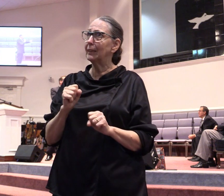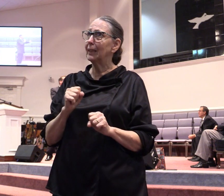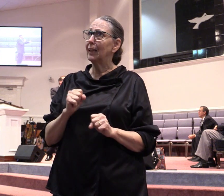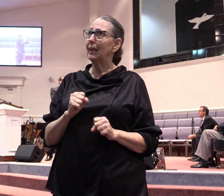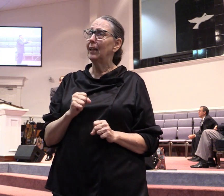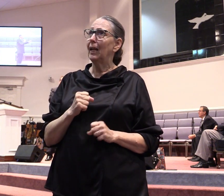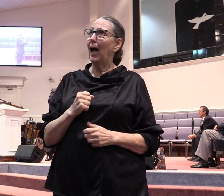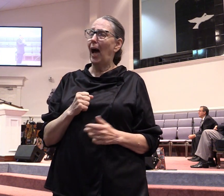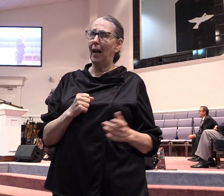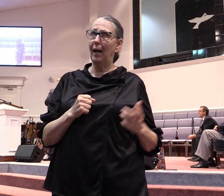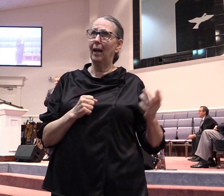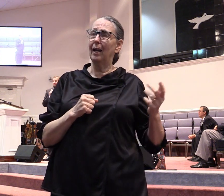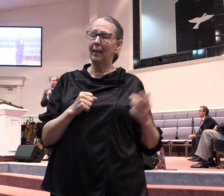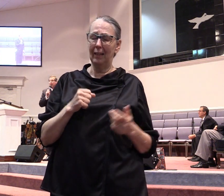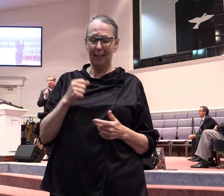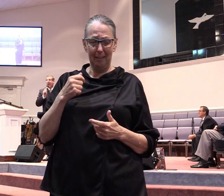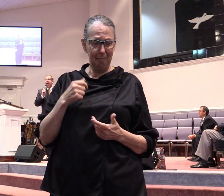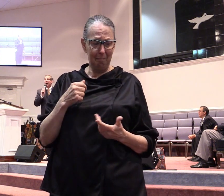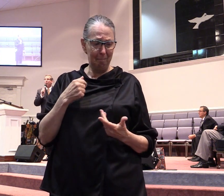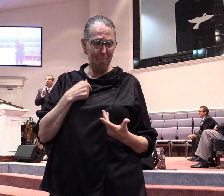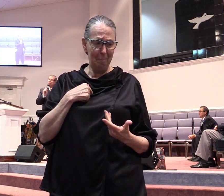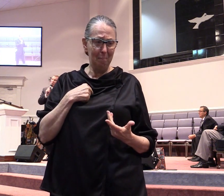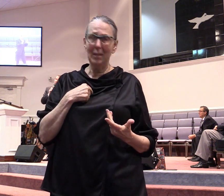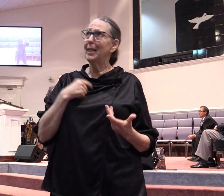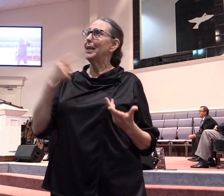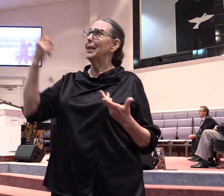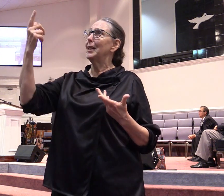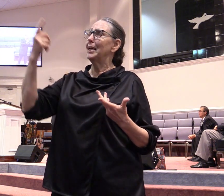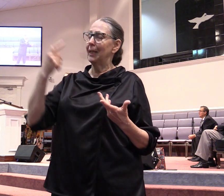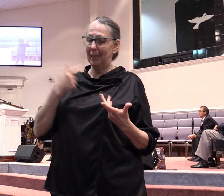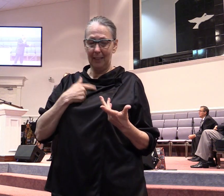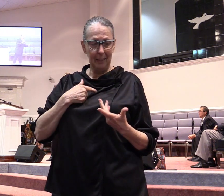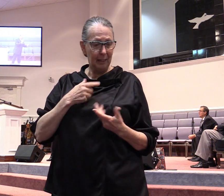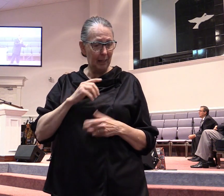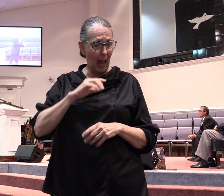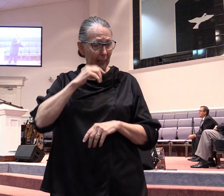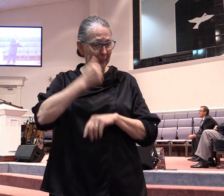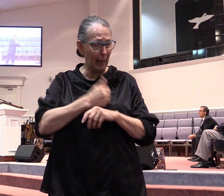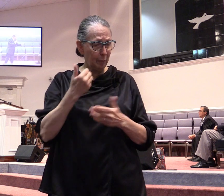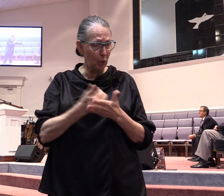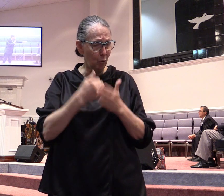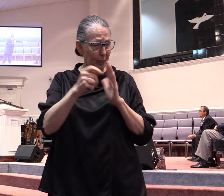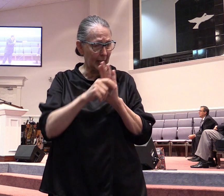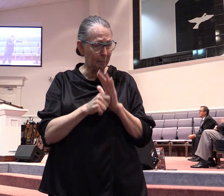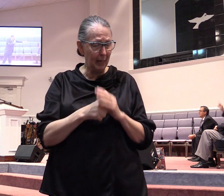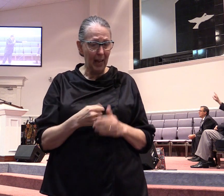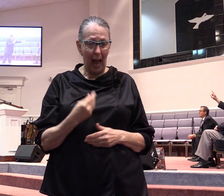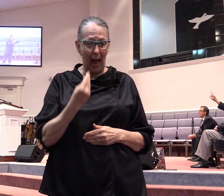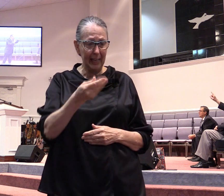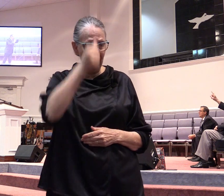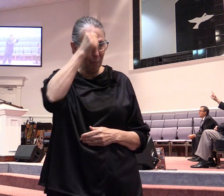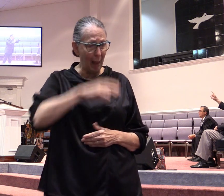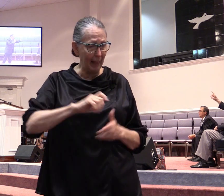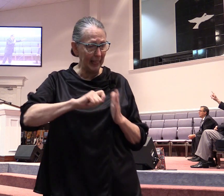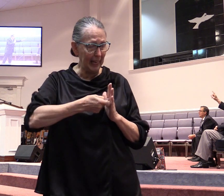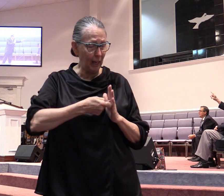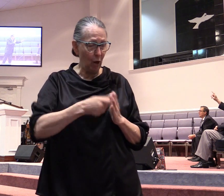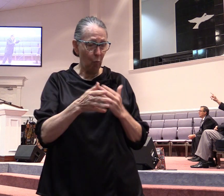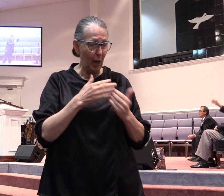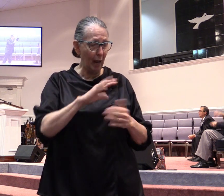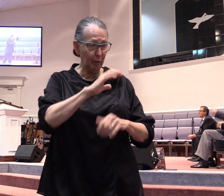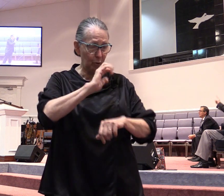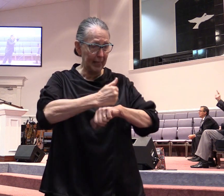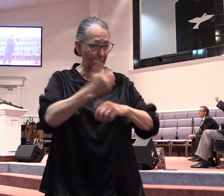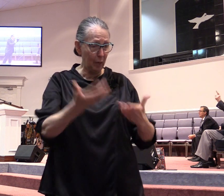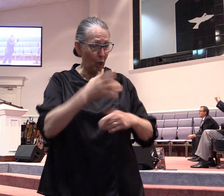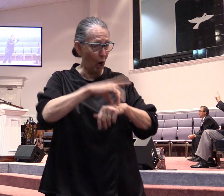man and God. And God said, are you kidding? I went and set the whole New Testament up and handed man the keys and said, whatever you bind